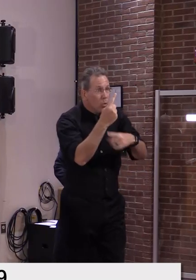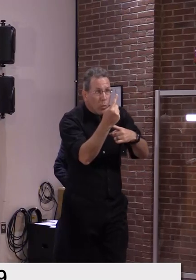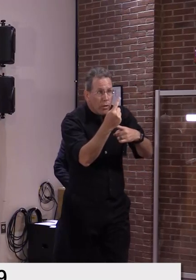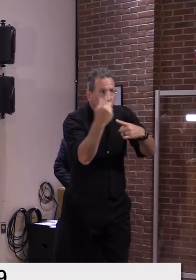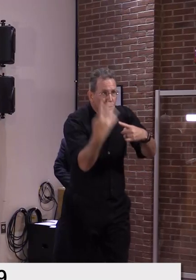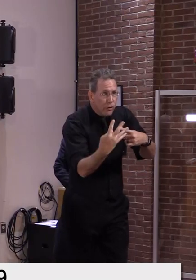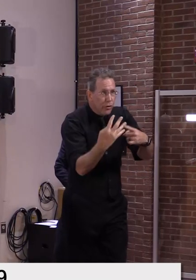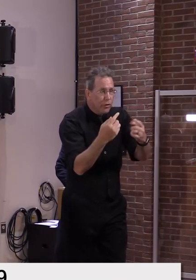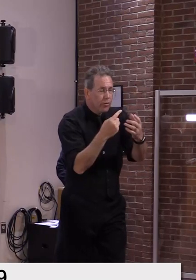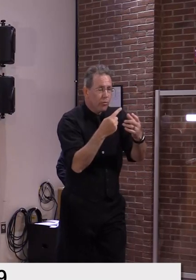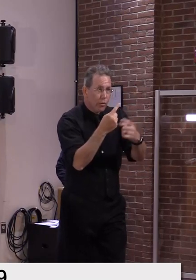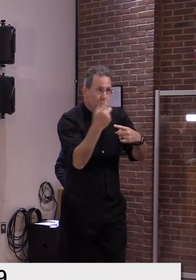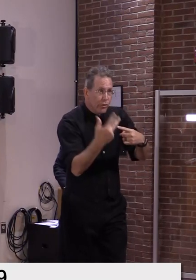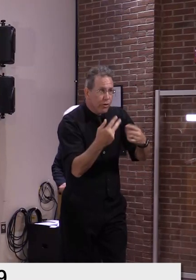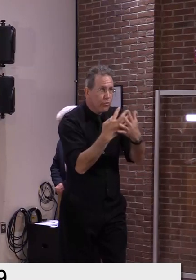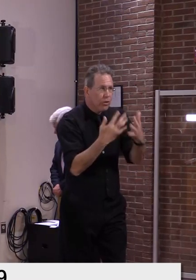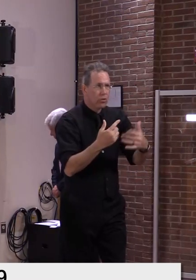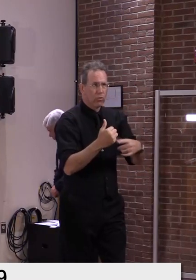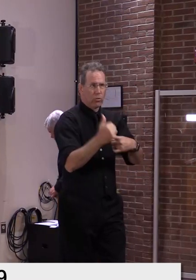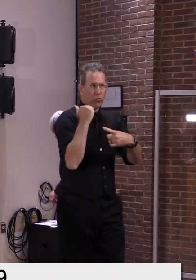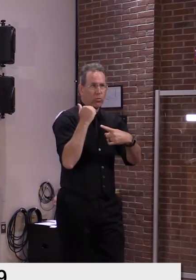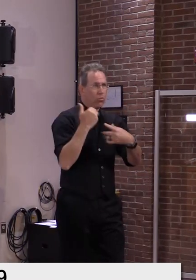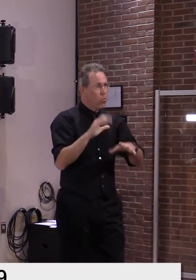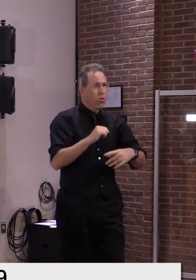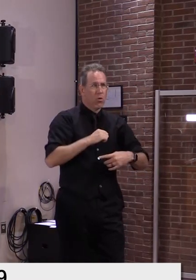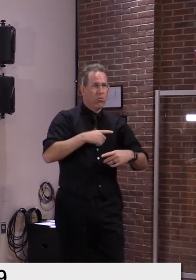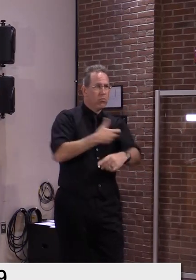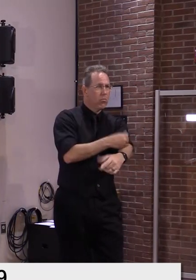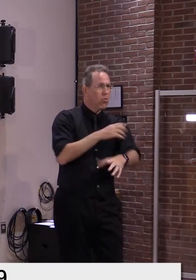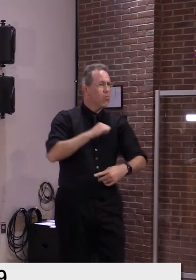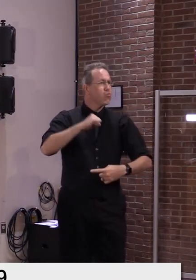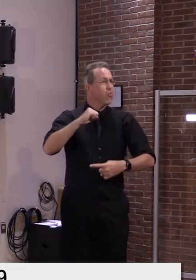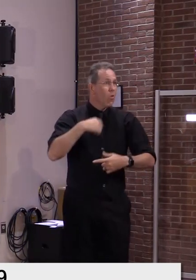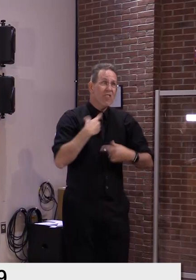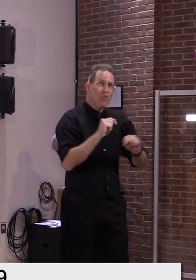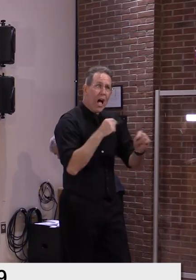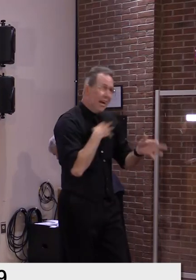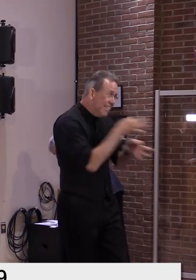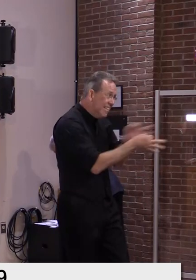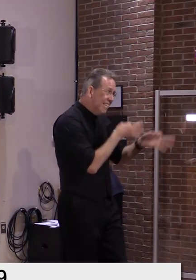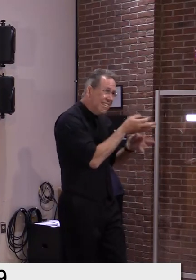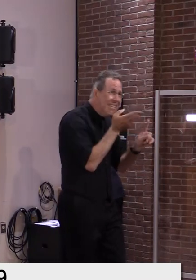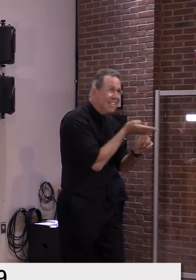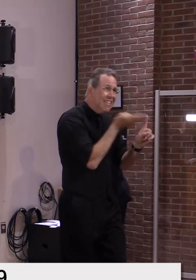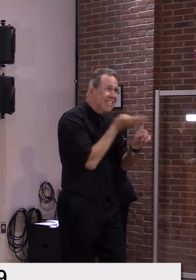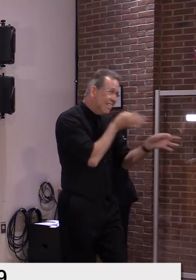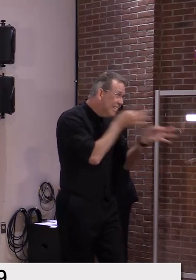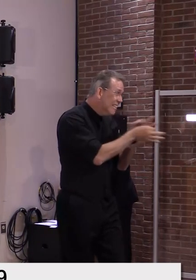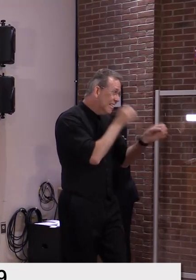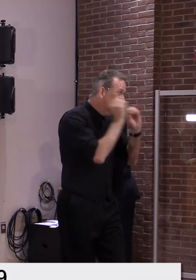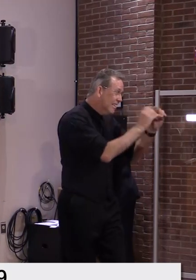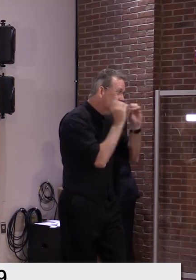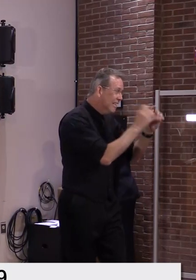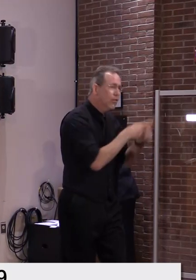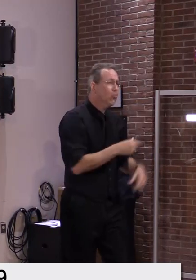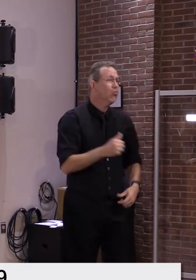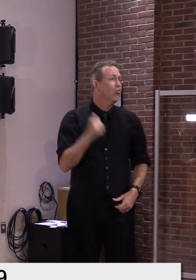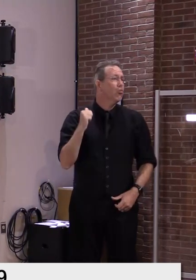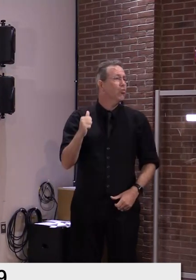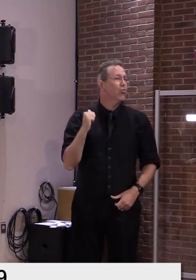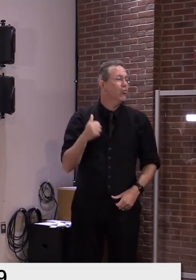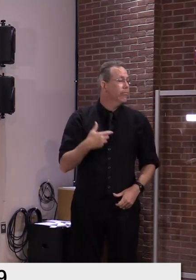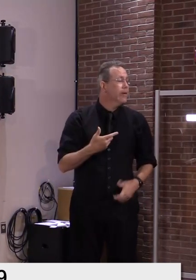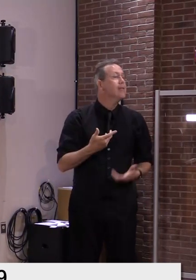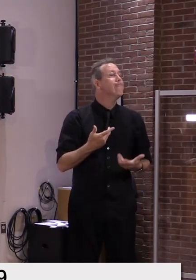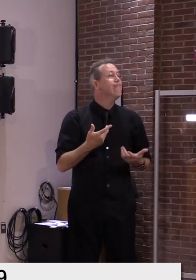haven't tried, and we're going back at it as well. Trying to educate and trying to counsel the